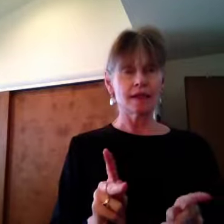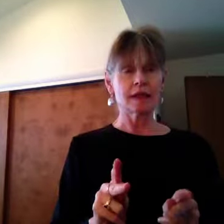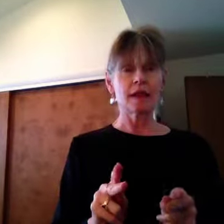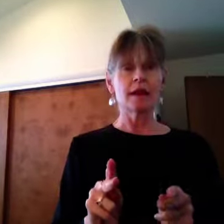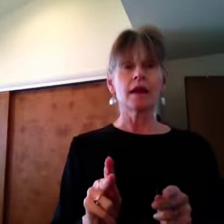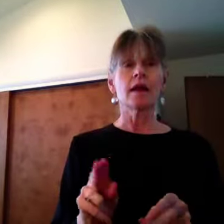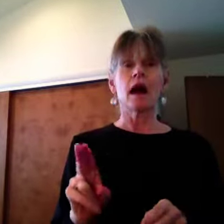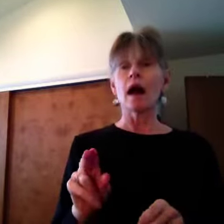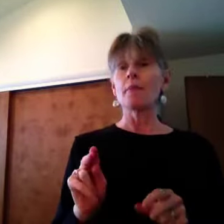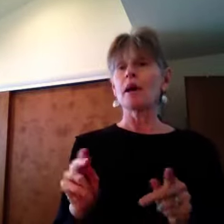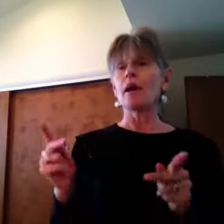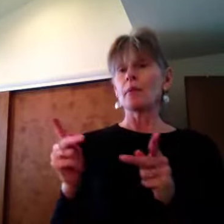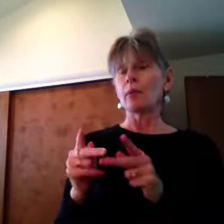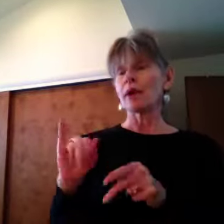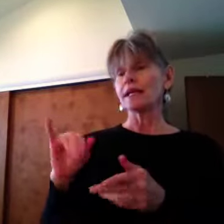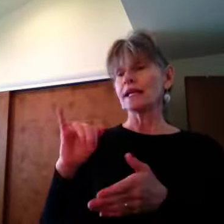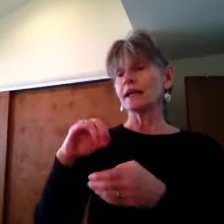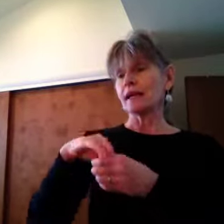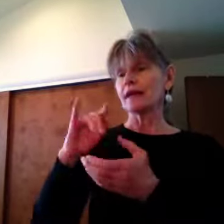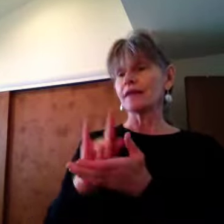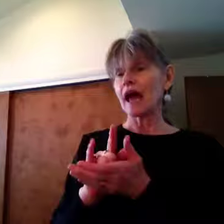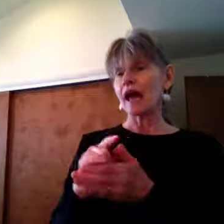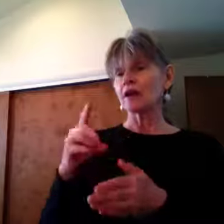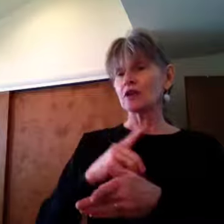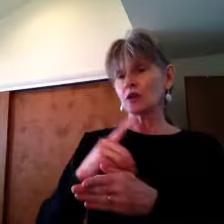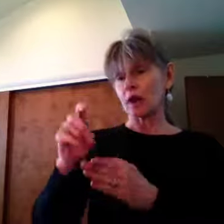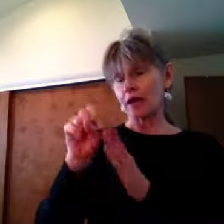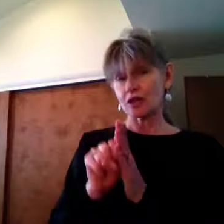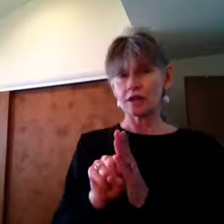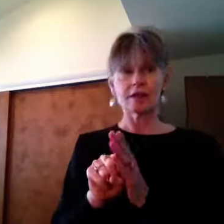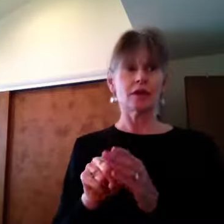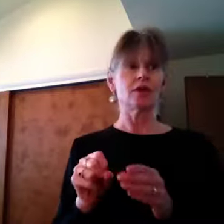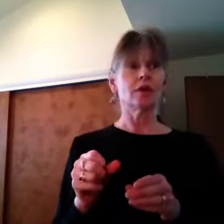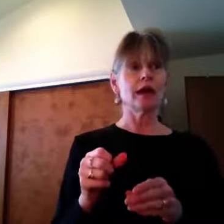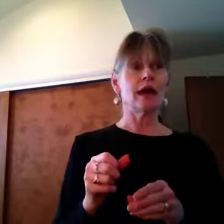person, pointing in that direction. So you could have